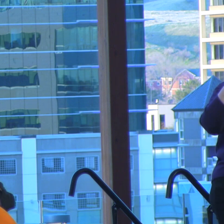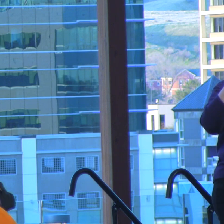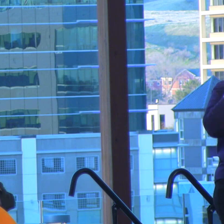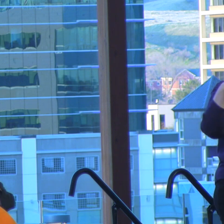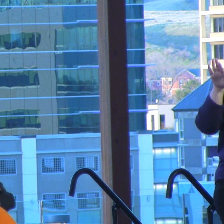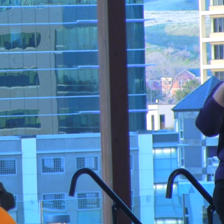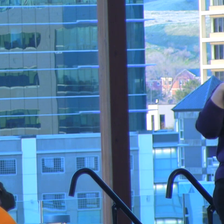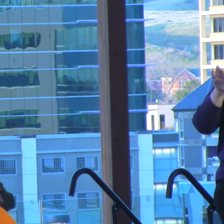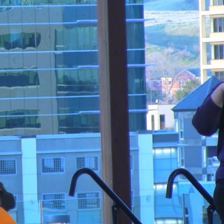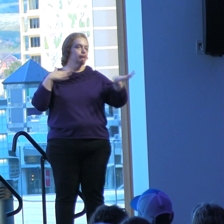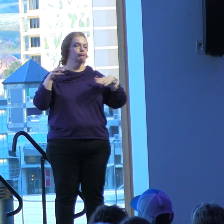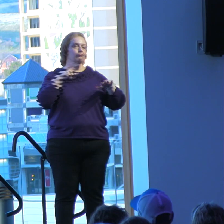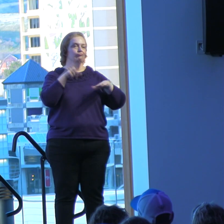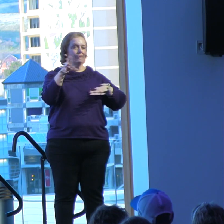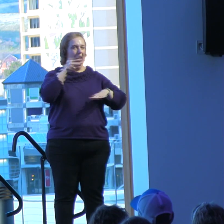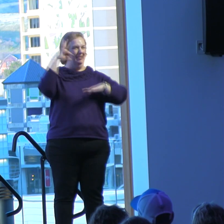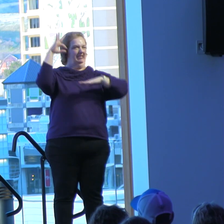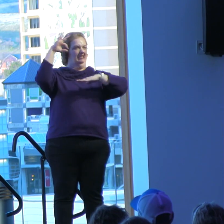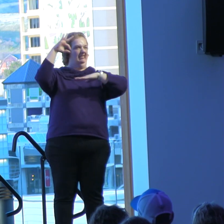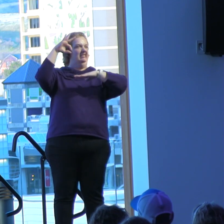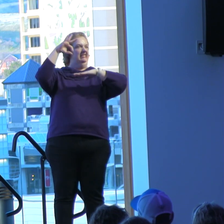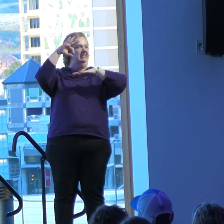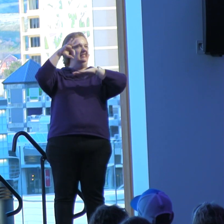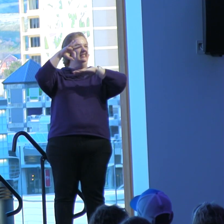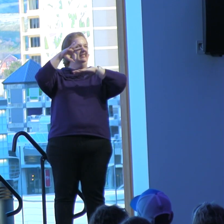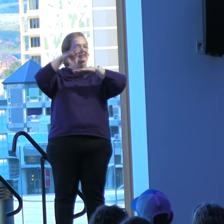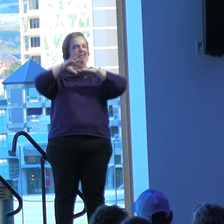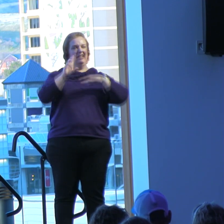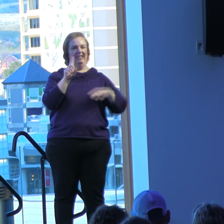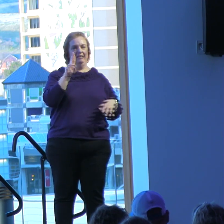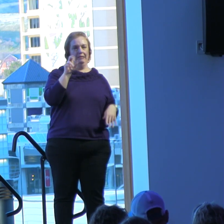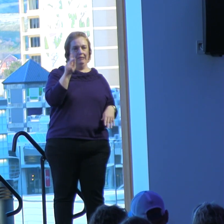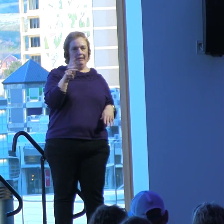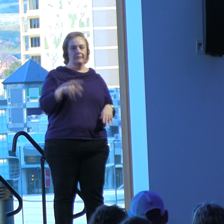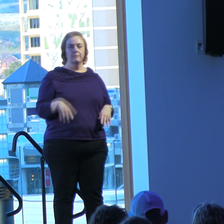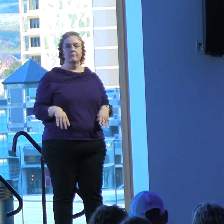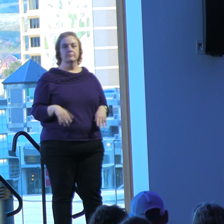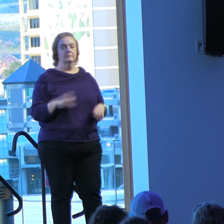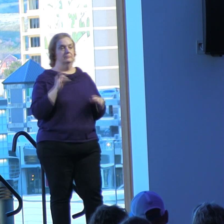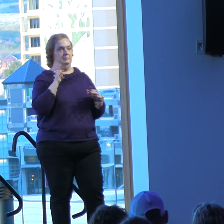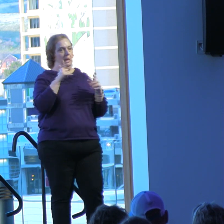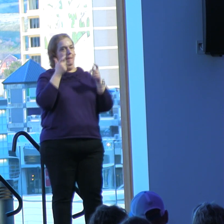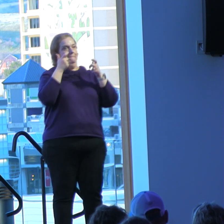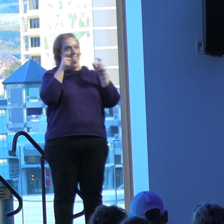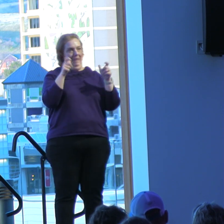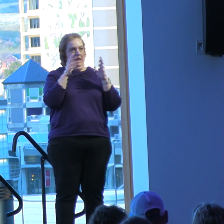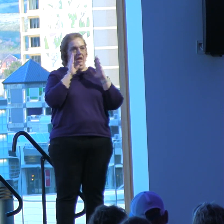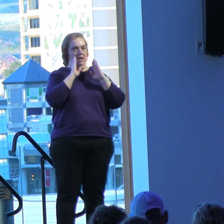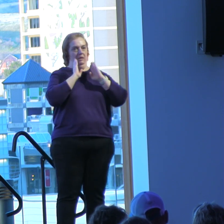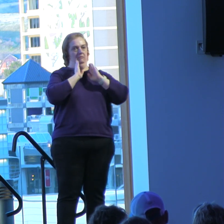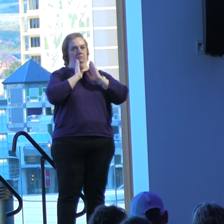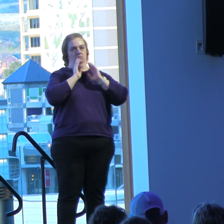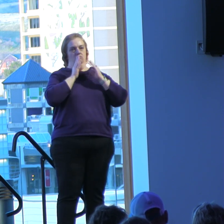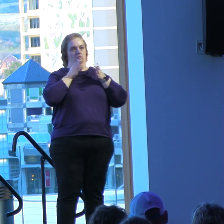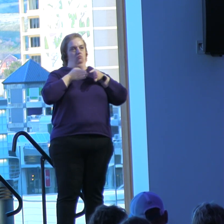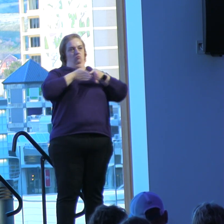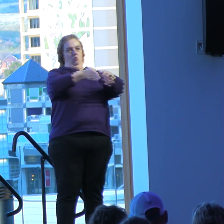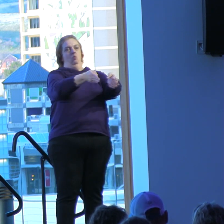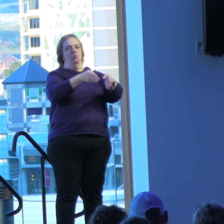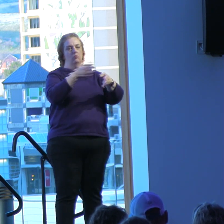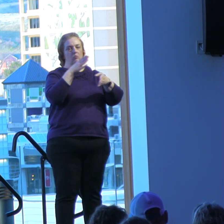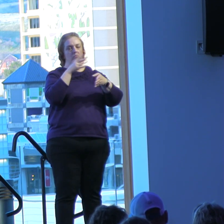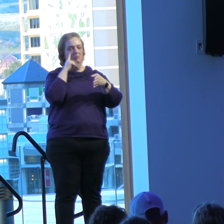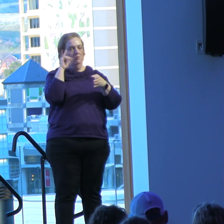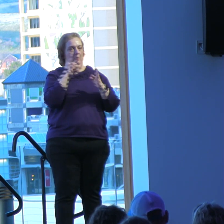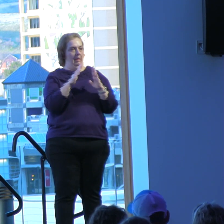way home, and like I said, it's dusk. So as I'm heading down the main highway, which goes in and out of Francistown, which is the city in which I